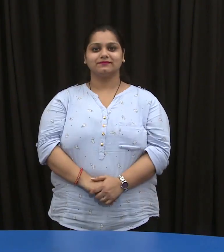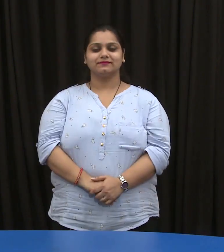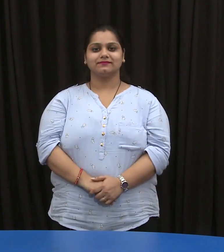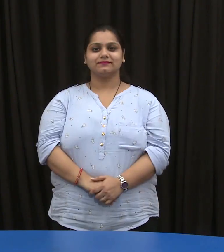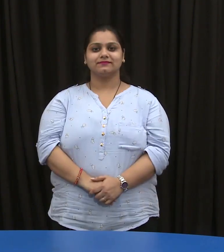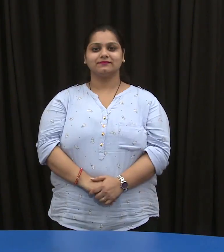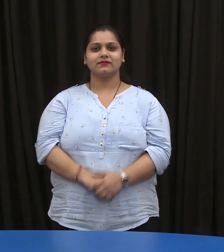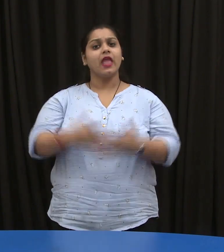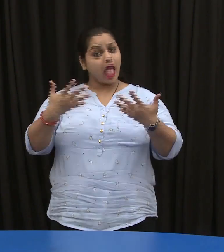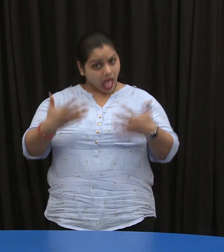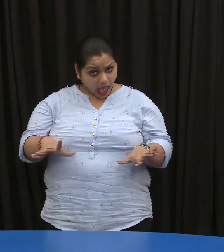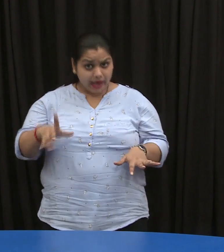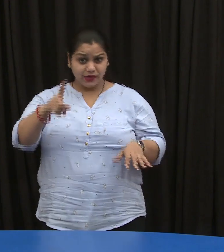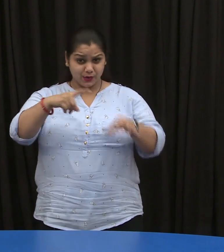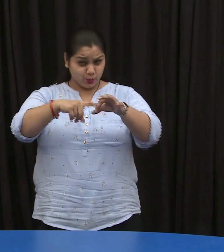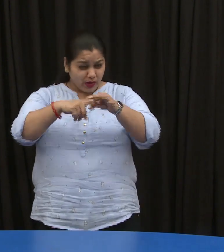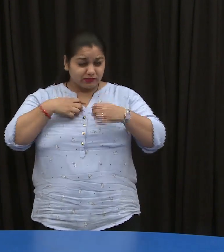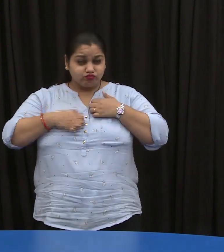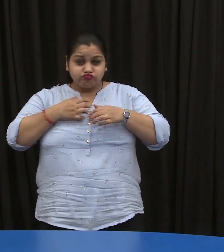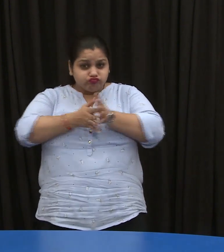For any query,